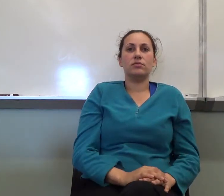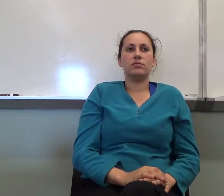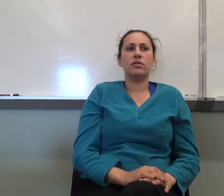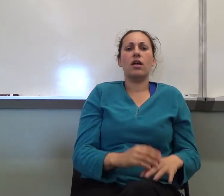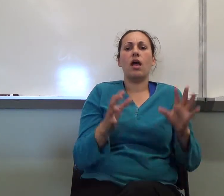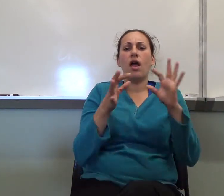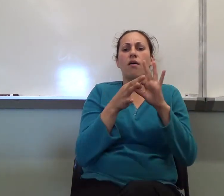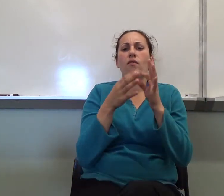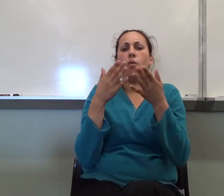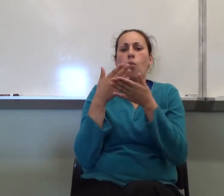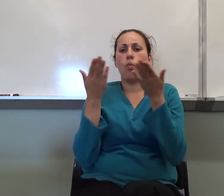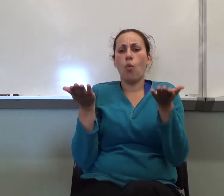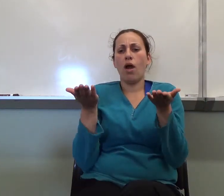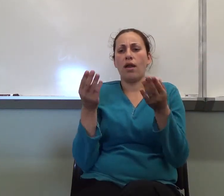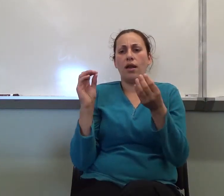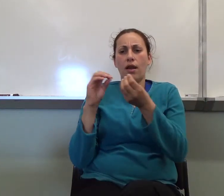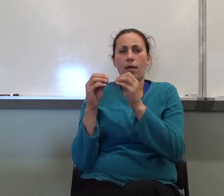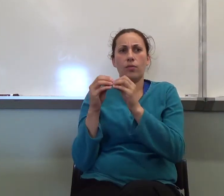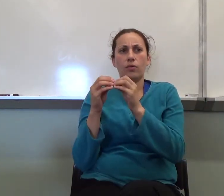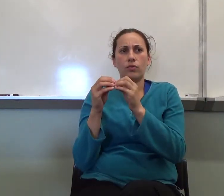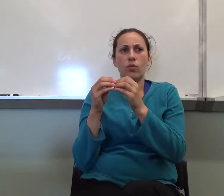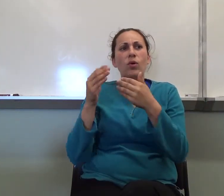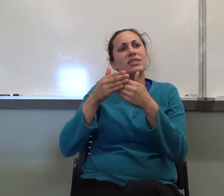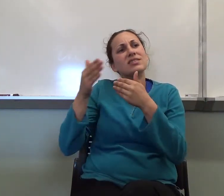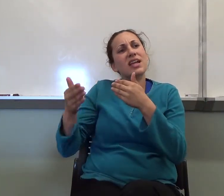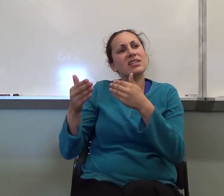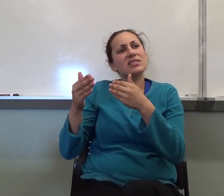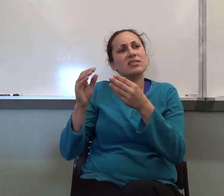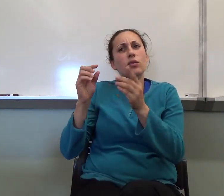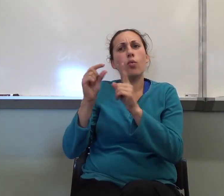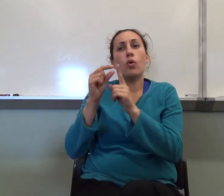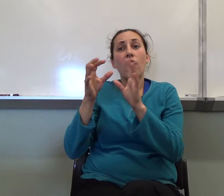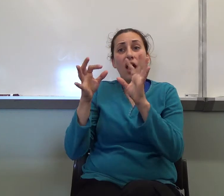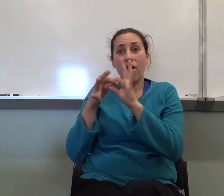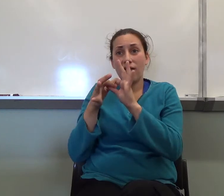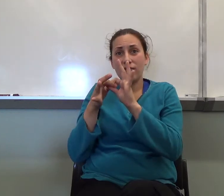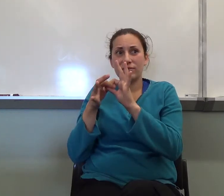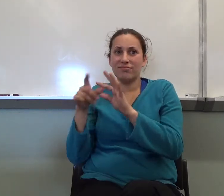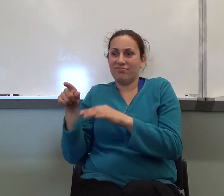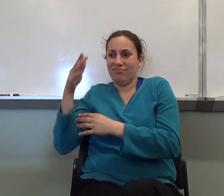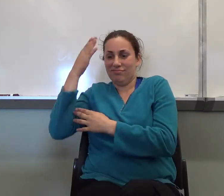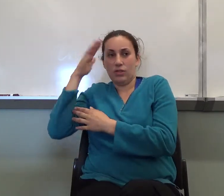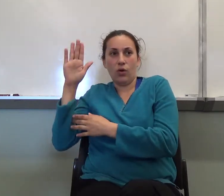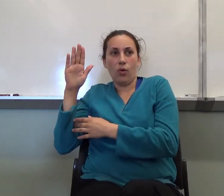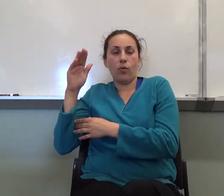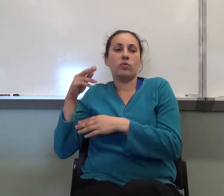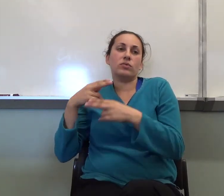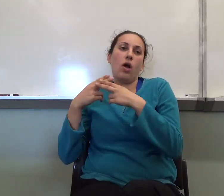that's next to the word of is an unknown. So we'll call that the base B.